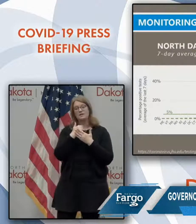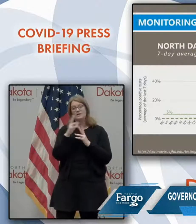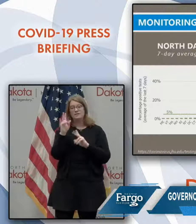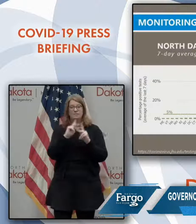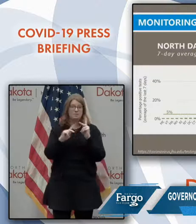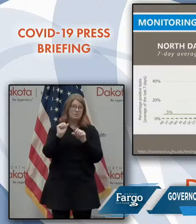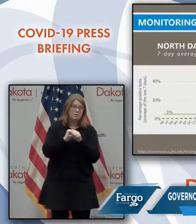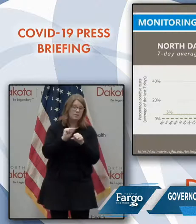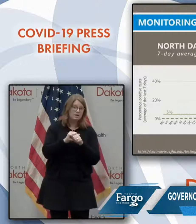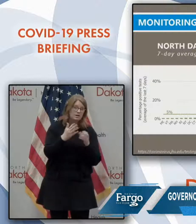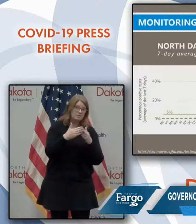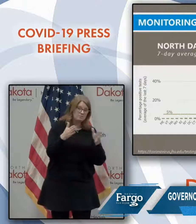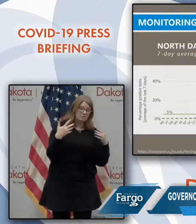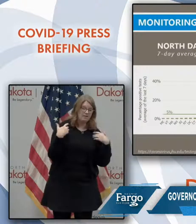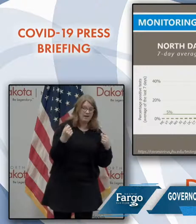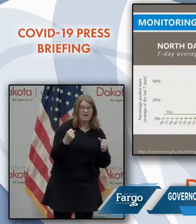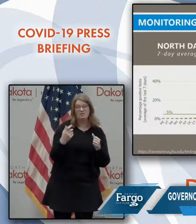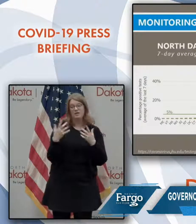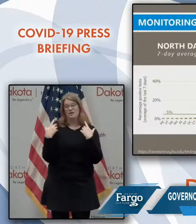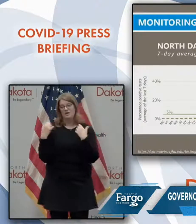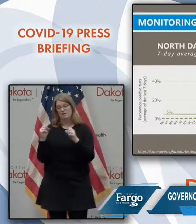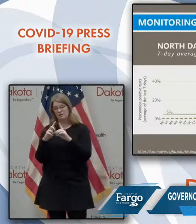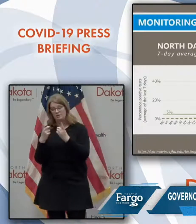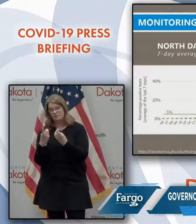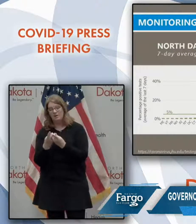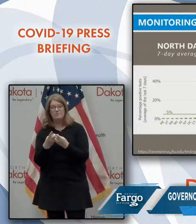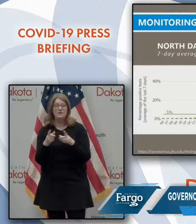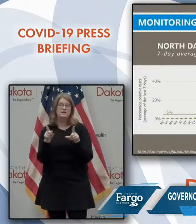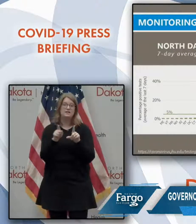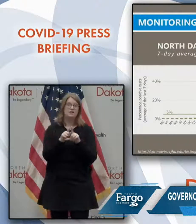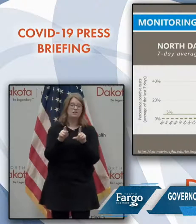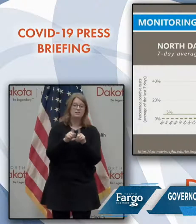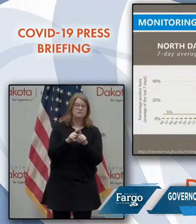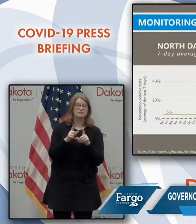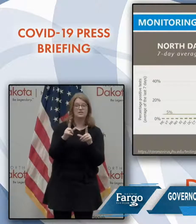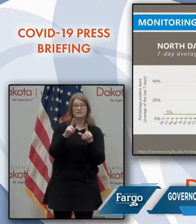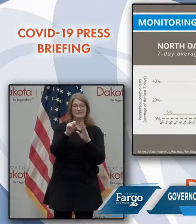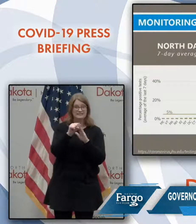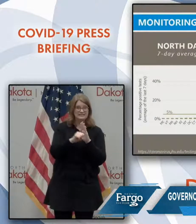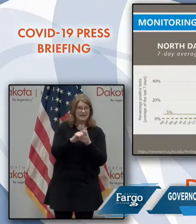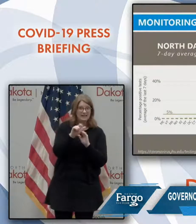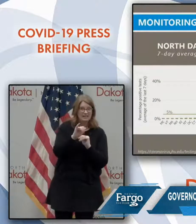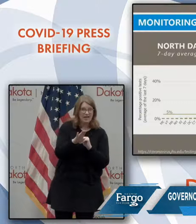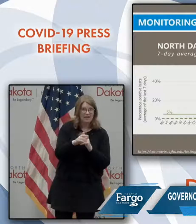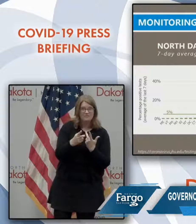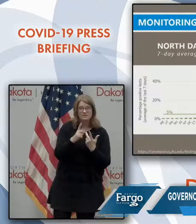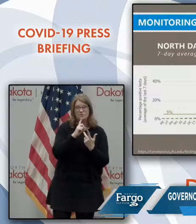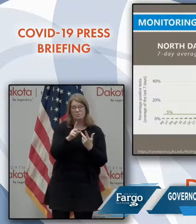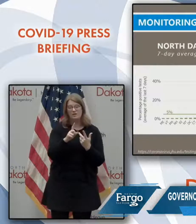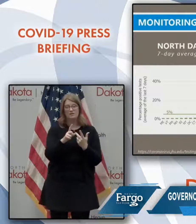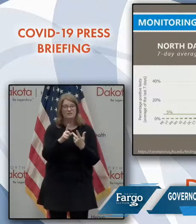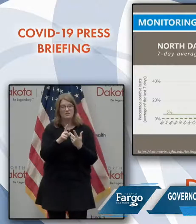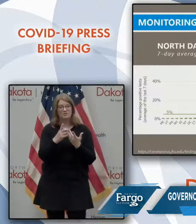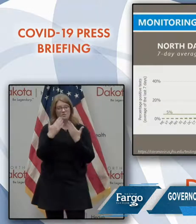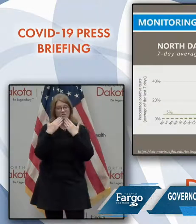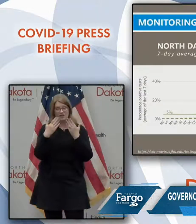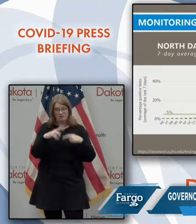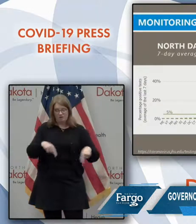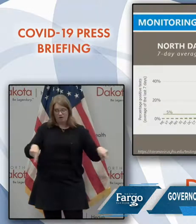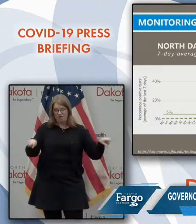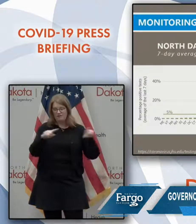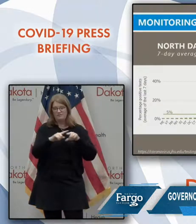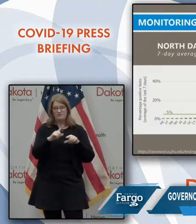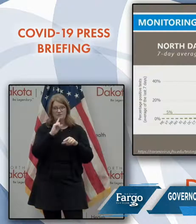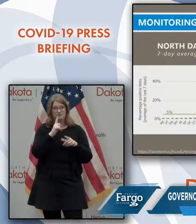in public health and in our health departments on the testing, particularly those vulnerable in long-term care, to help us have accurate information